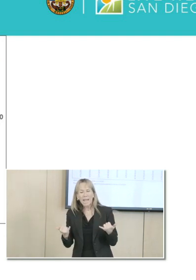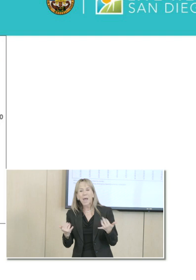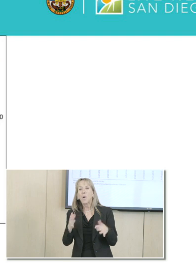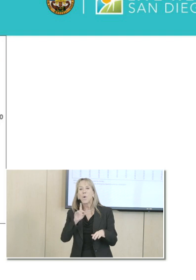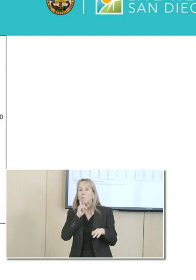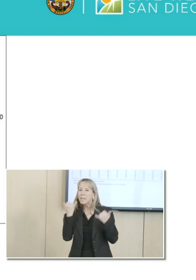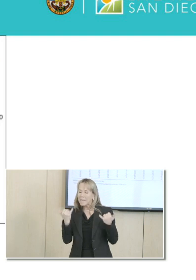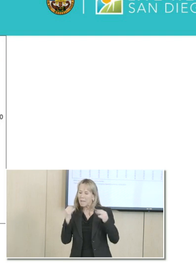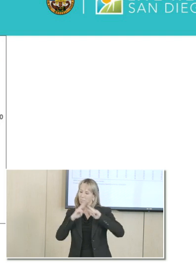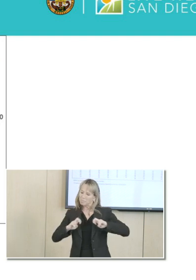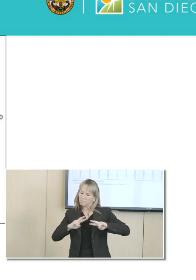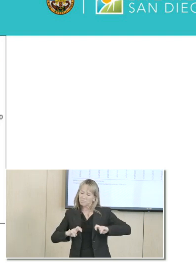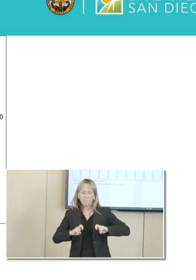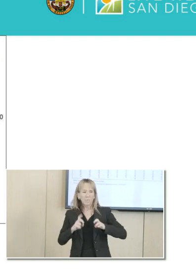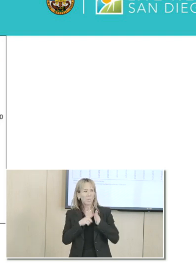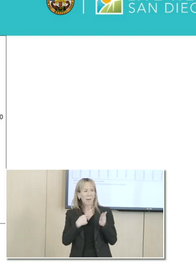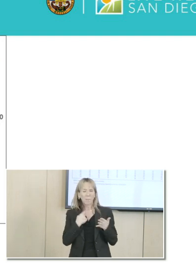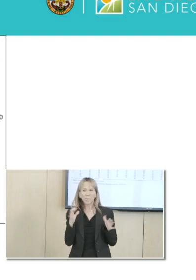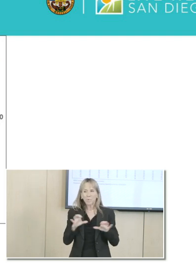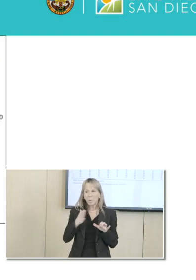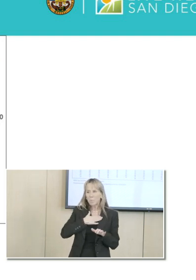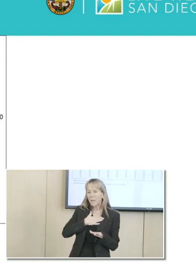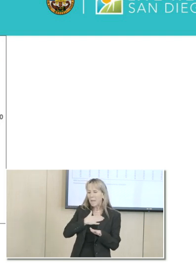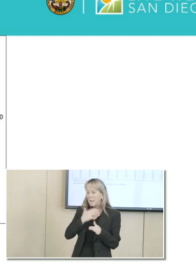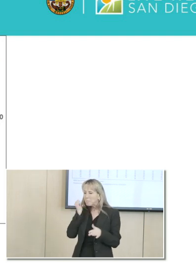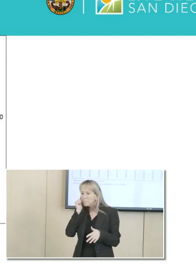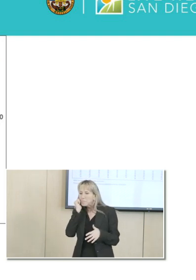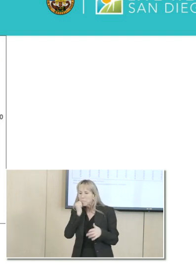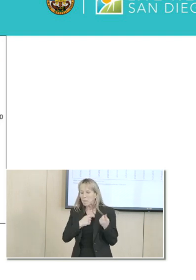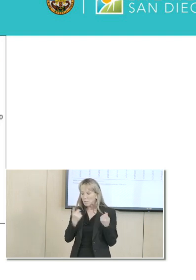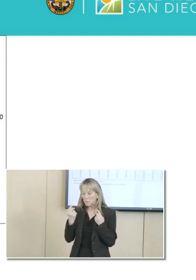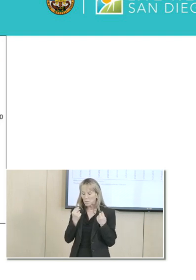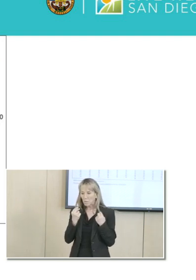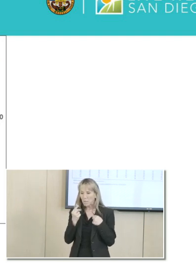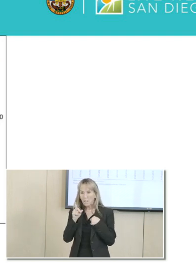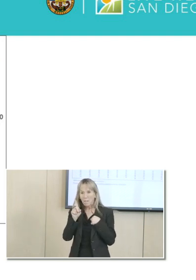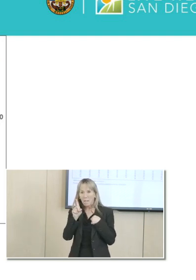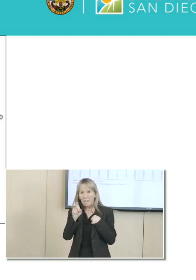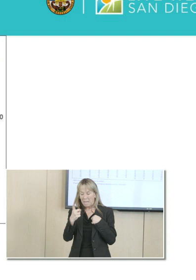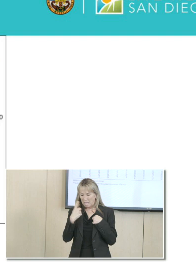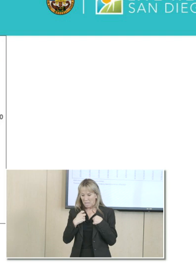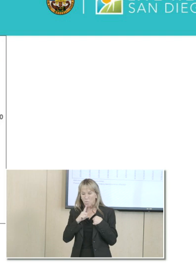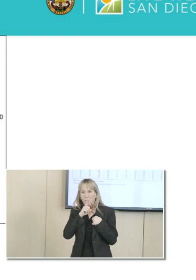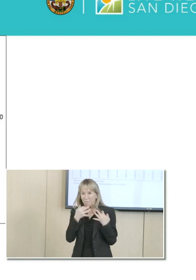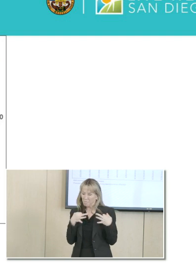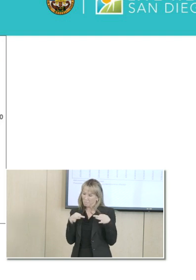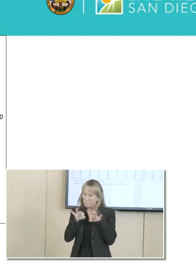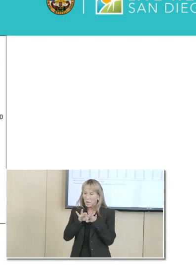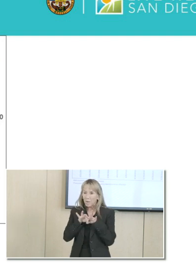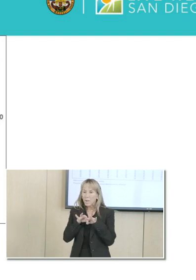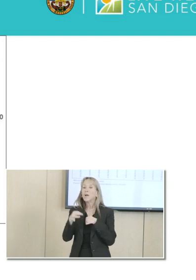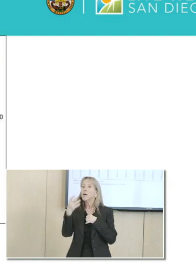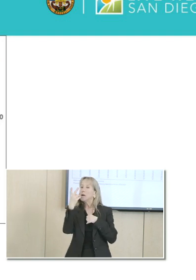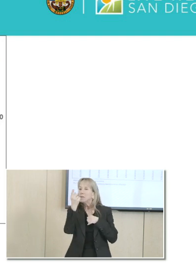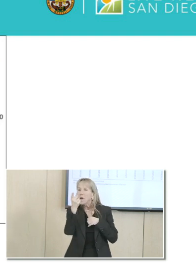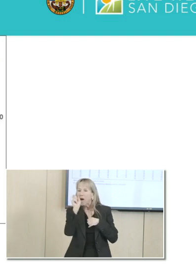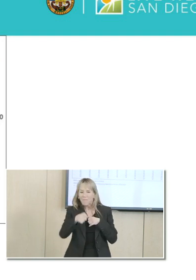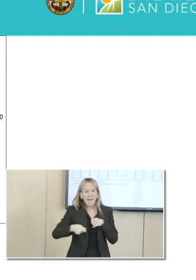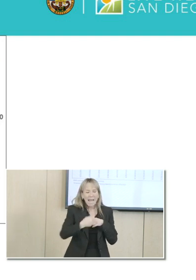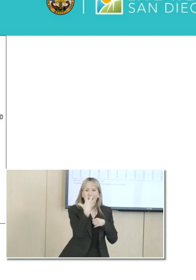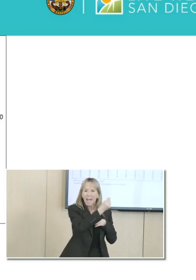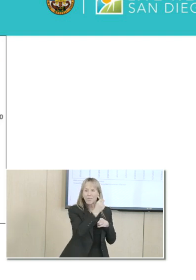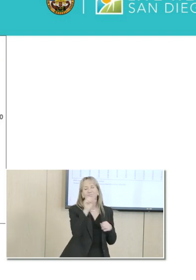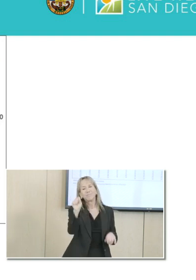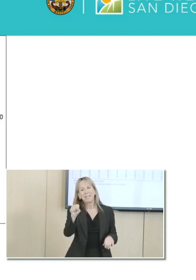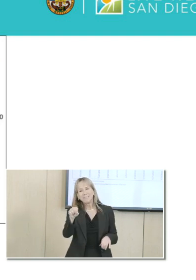look at what you're doing day to day and ask yourself, is this essential? You need to walk the dog, but do you need to walk the dog